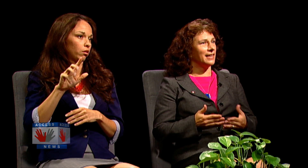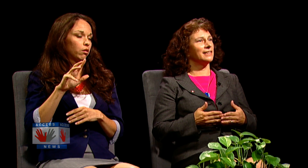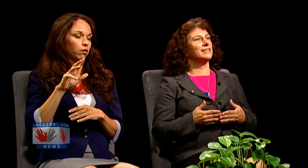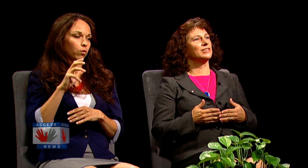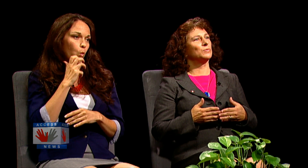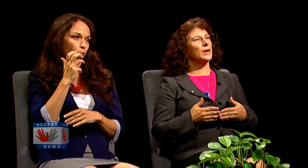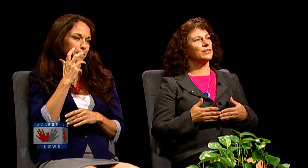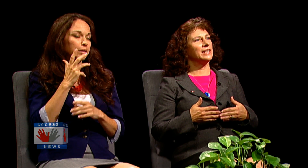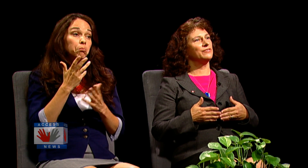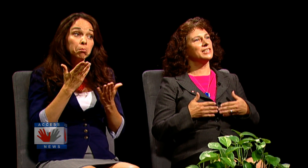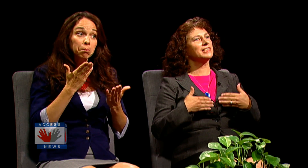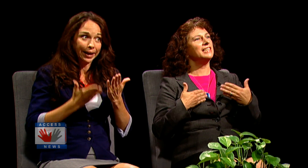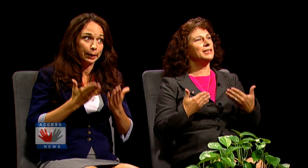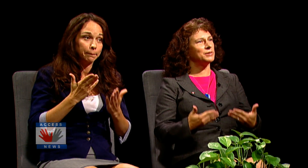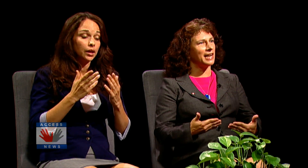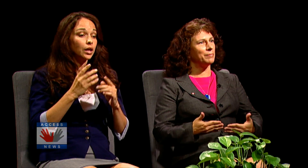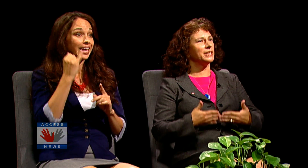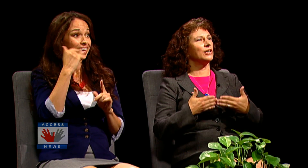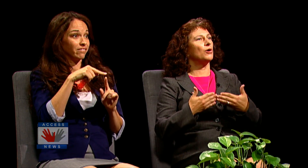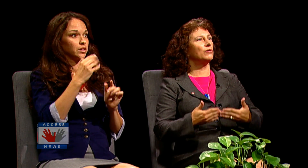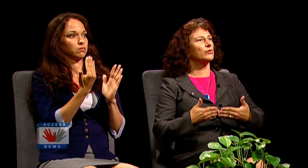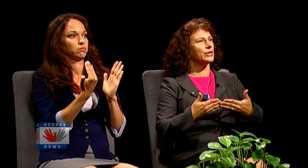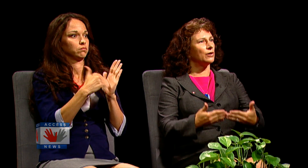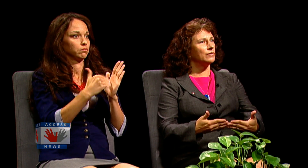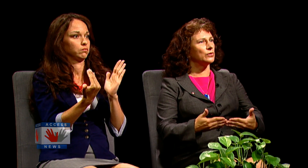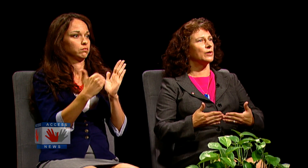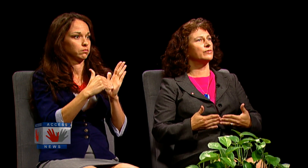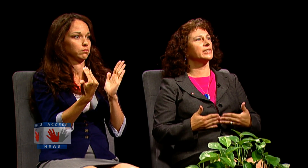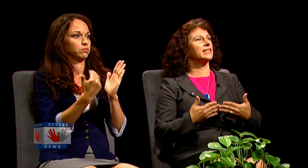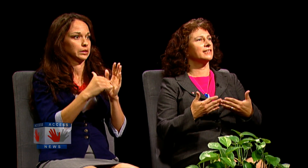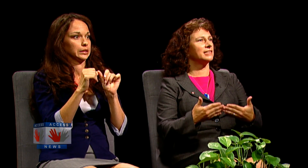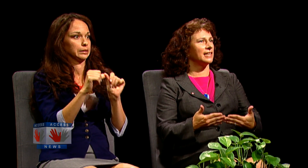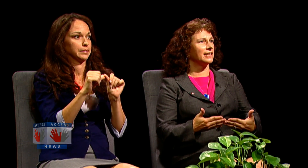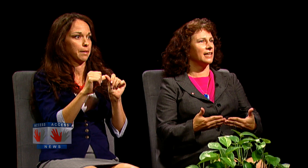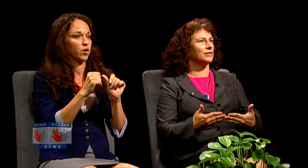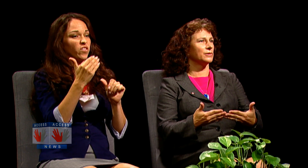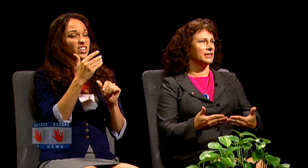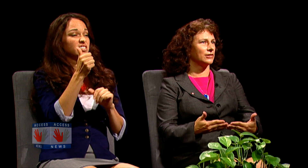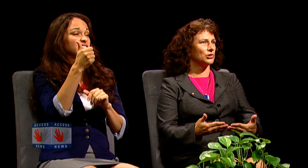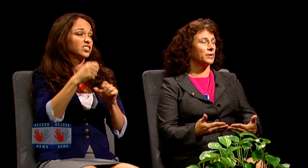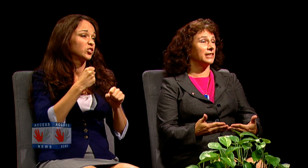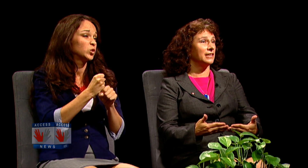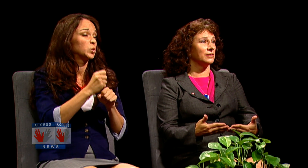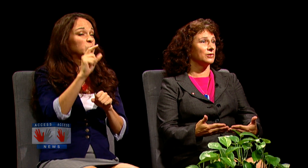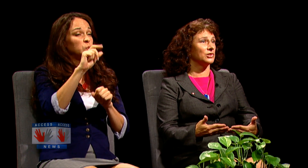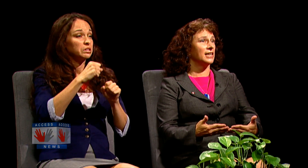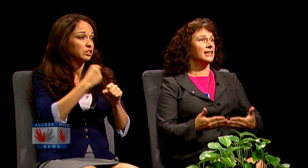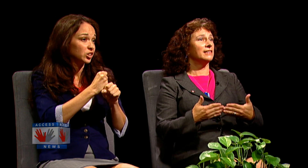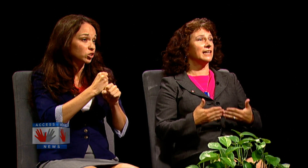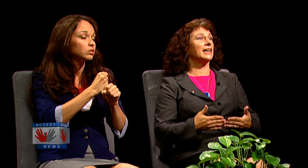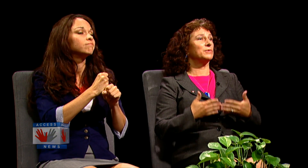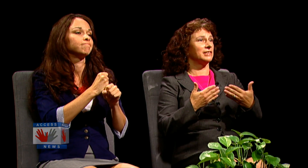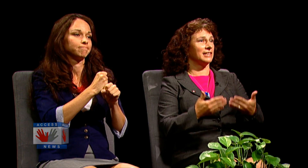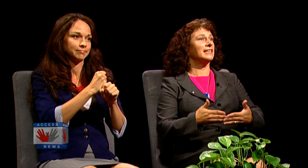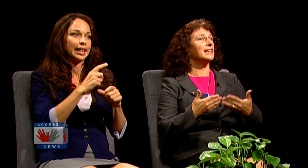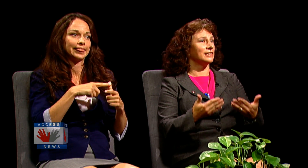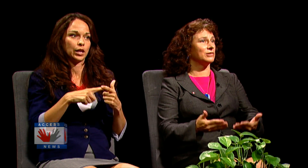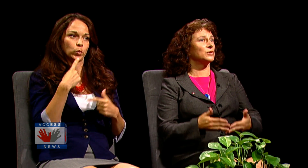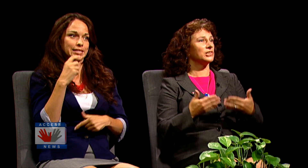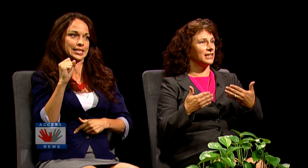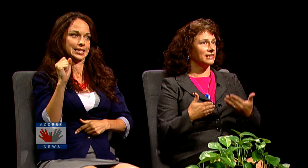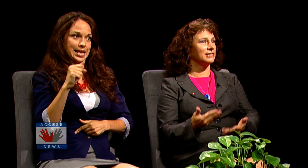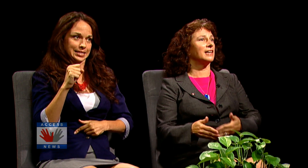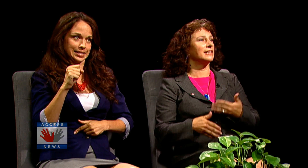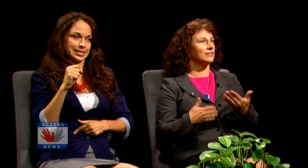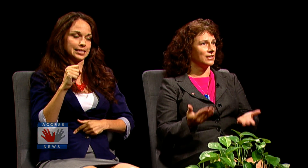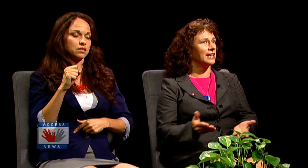be. And it's whether if this keeps happening over and over the next decade or the next 20 years, then I would say yes,